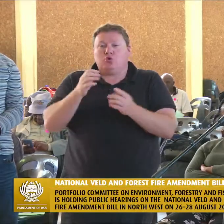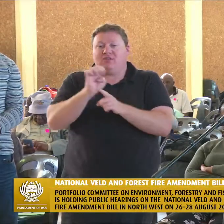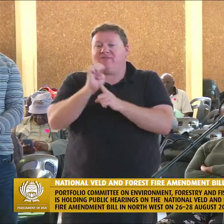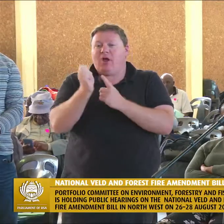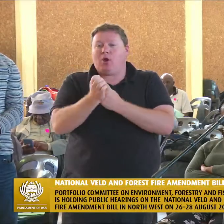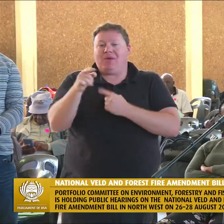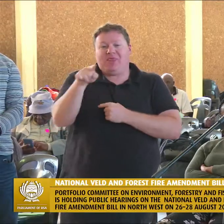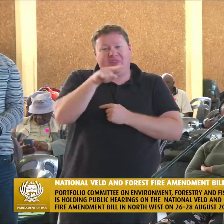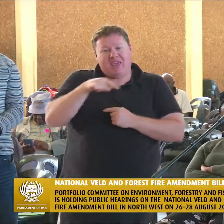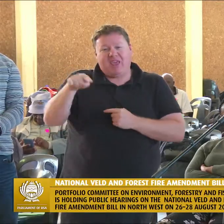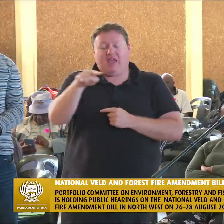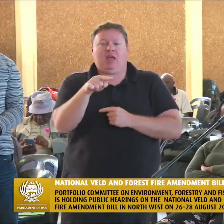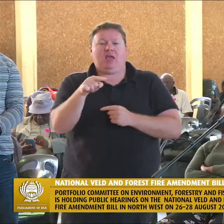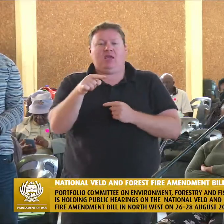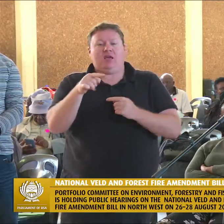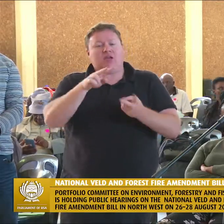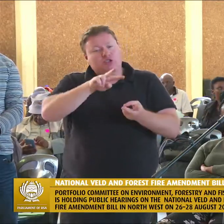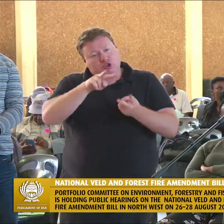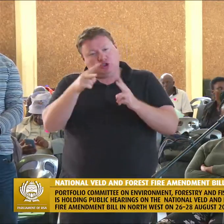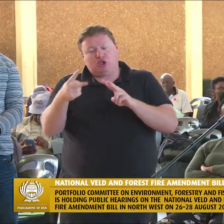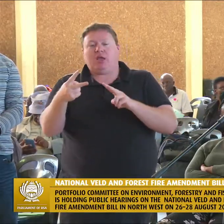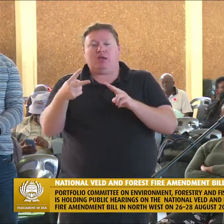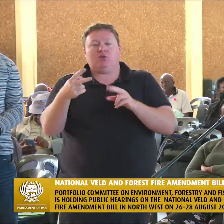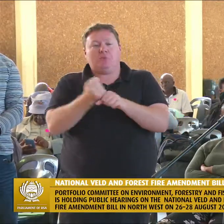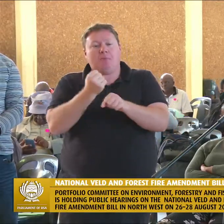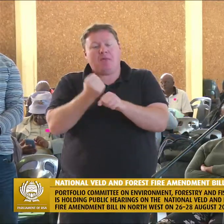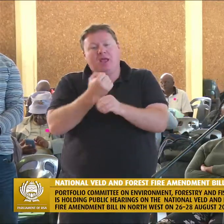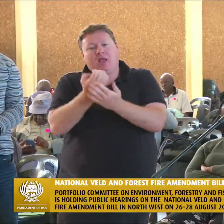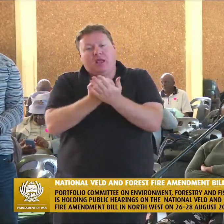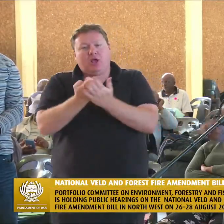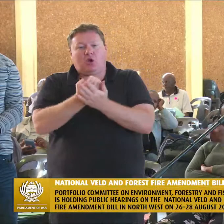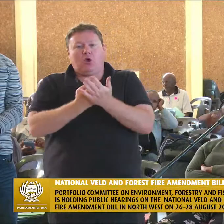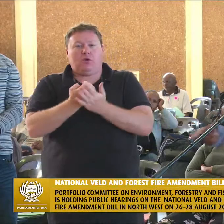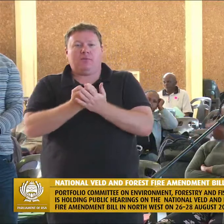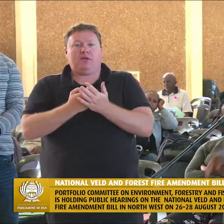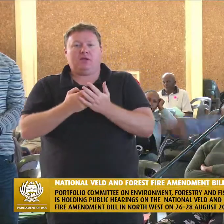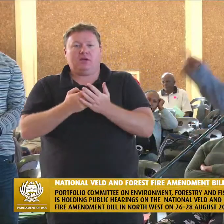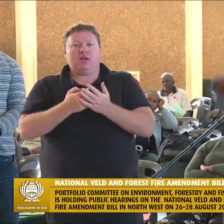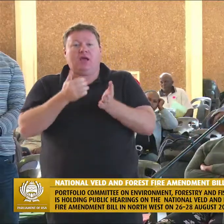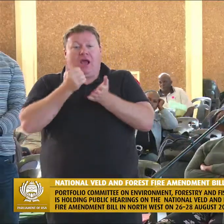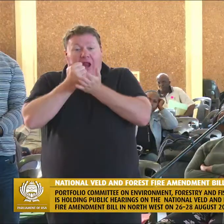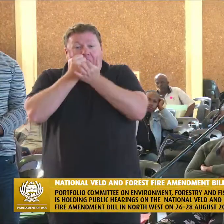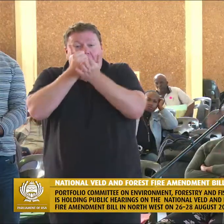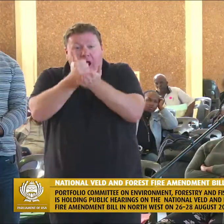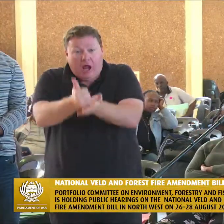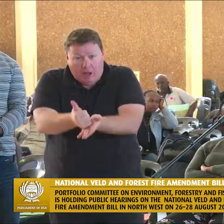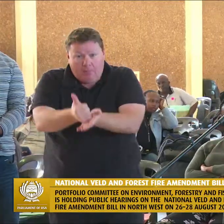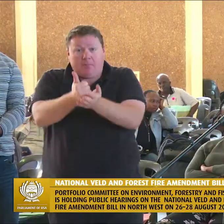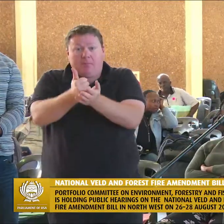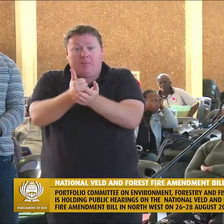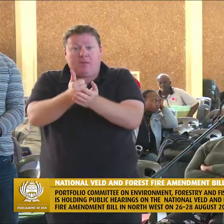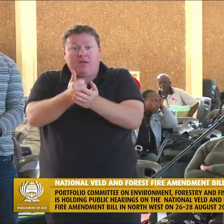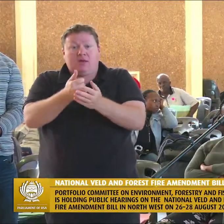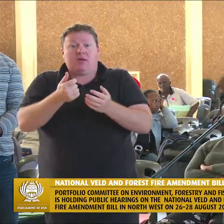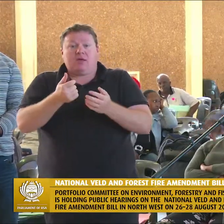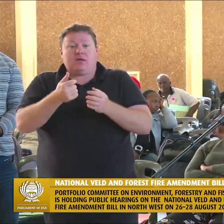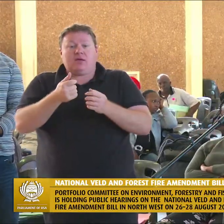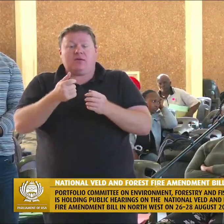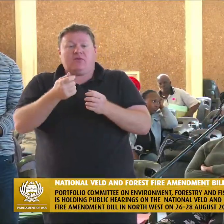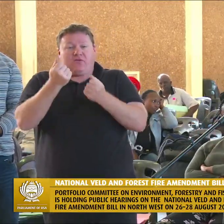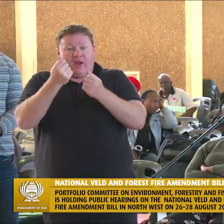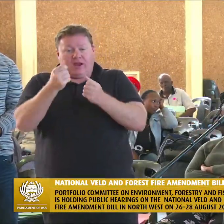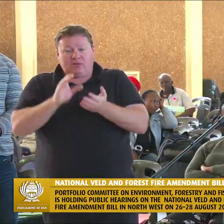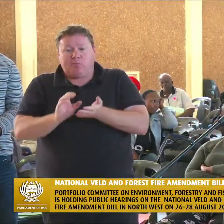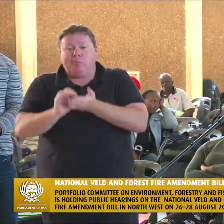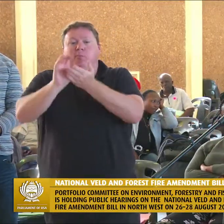the challenges that we have and translate them into an economy that can subsequently or in return even better to finance the very same